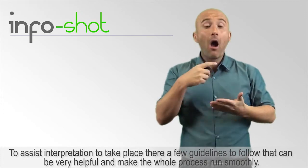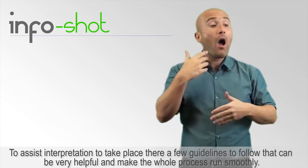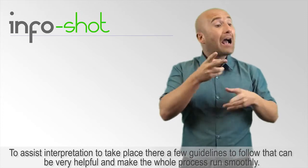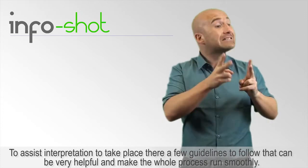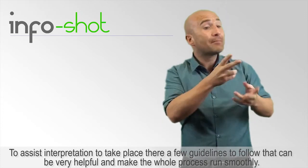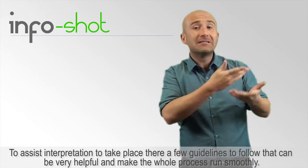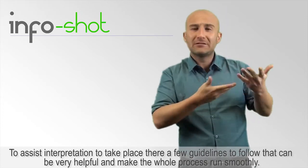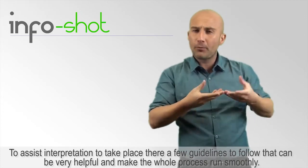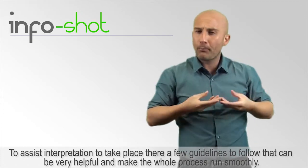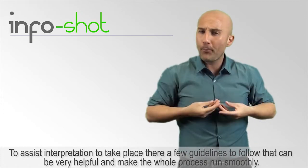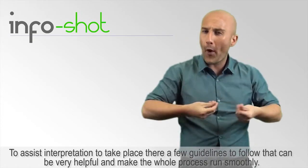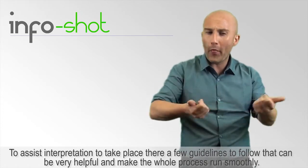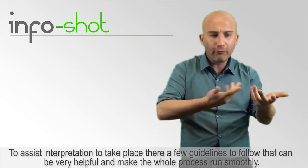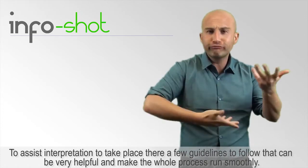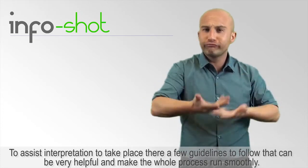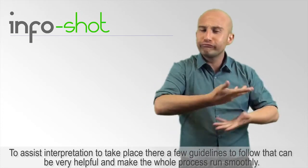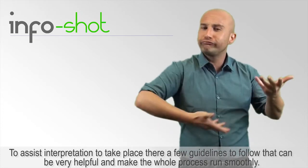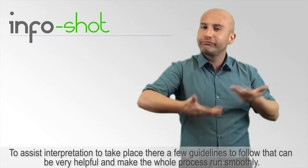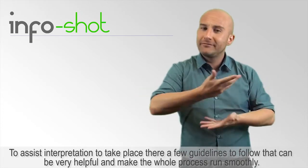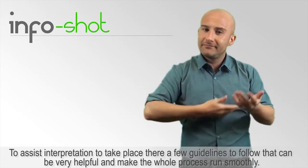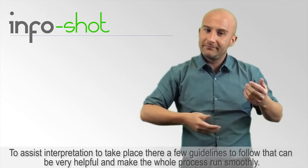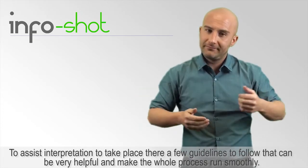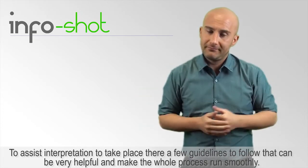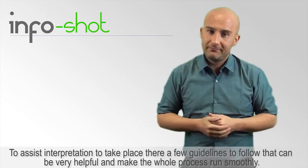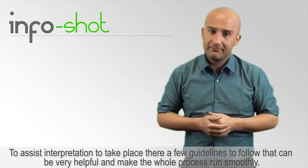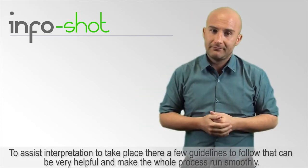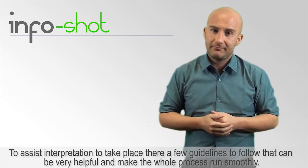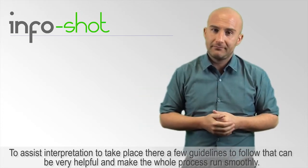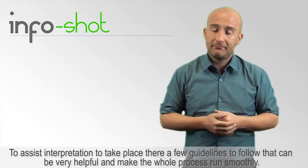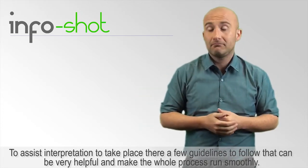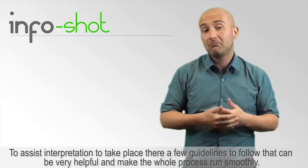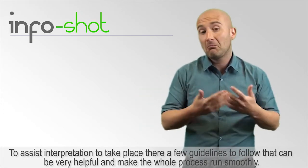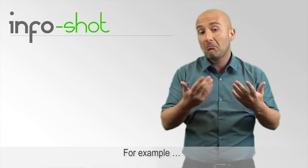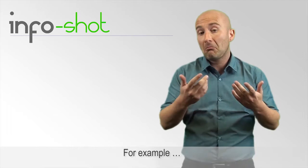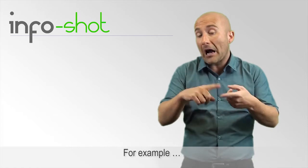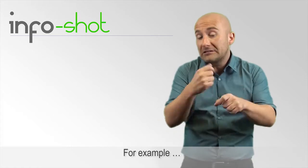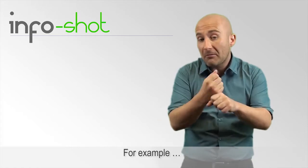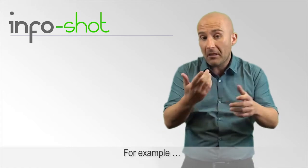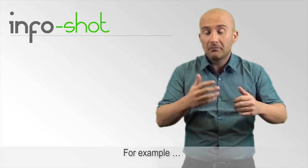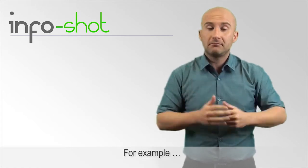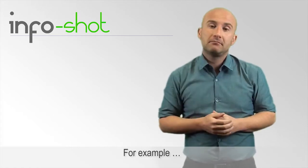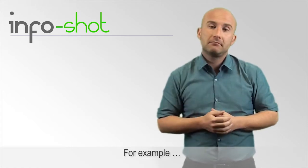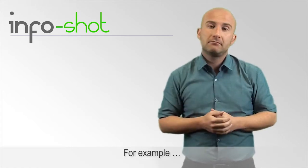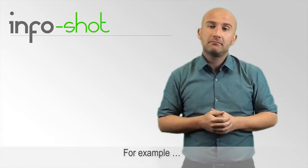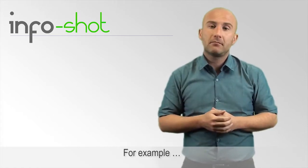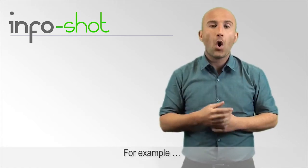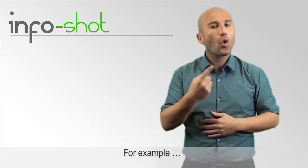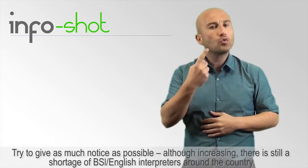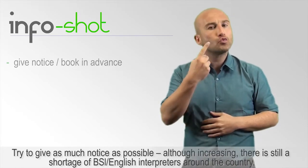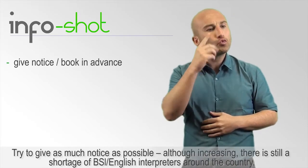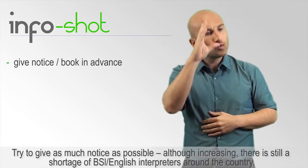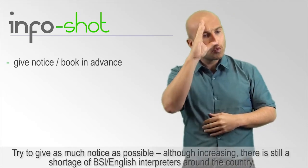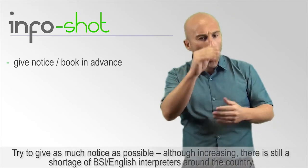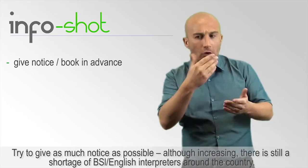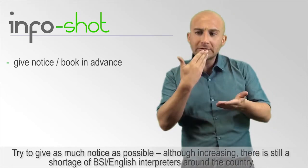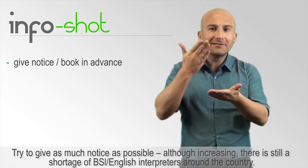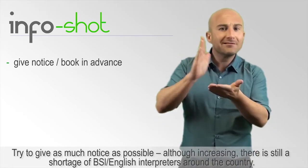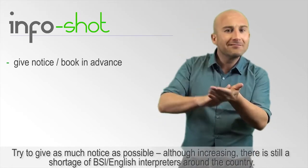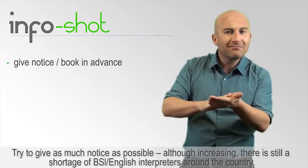run smoothly. For example, Try to give as much